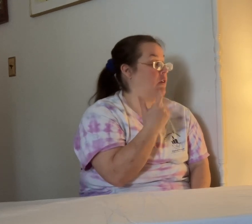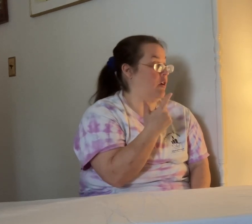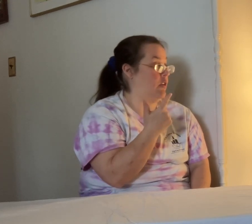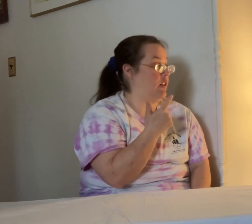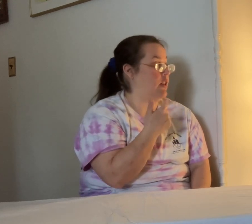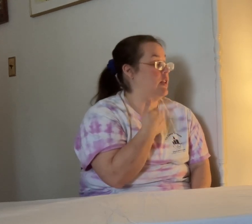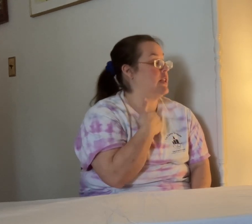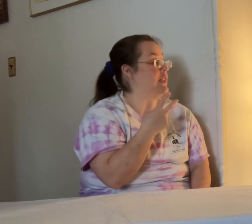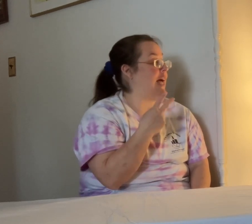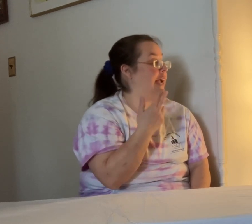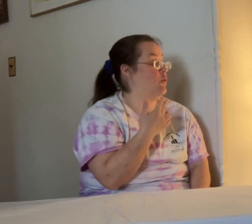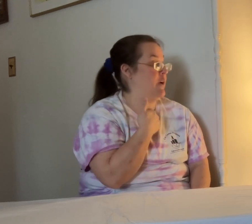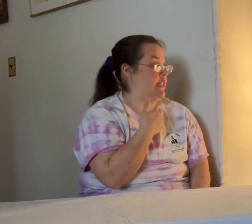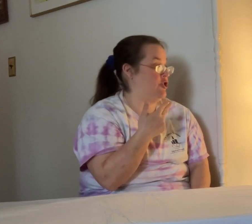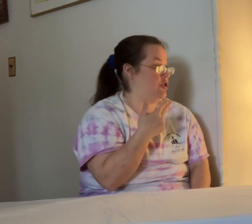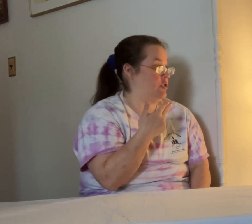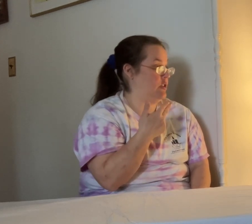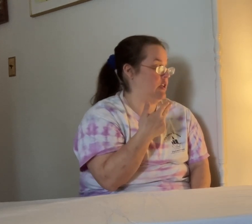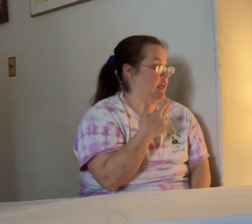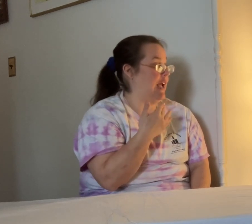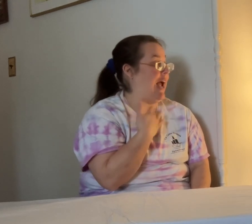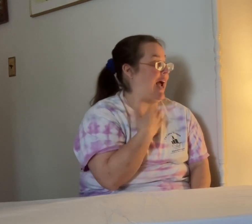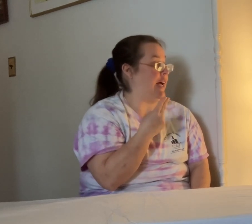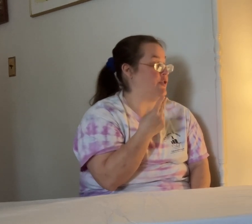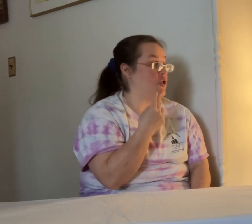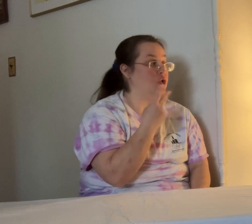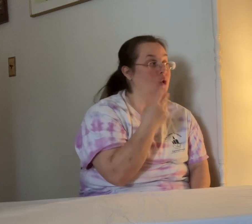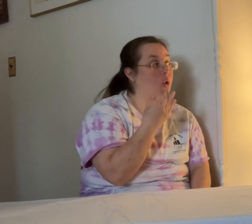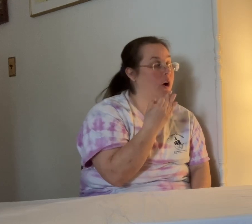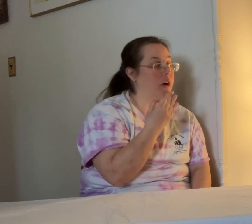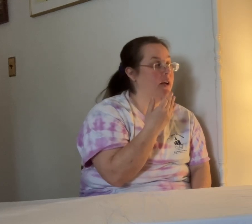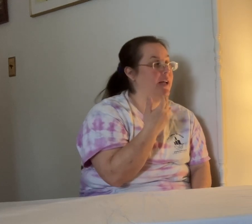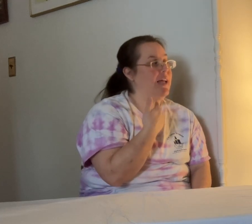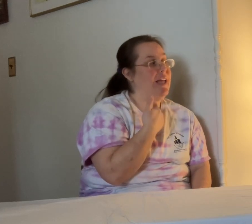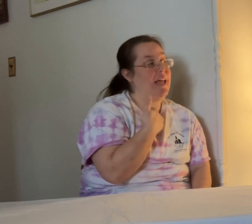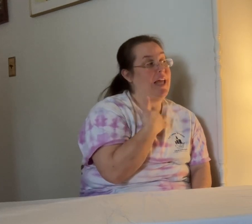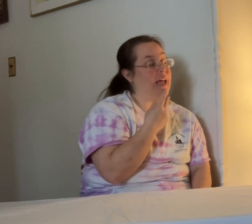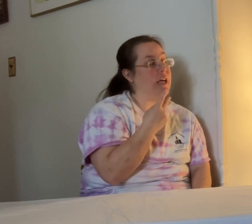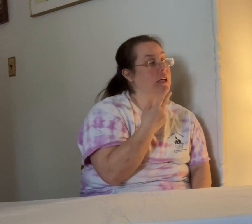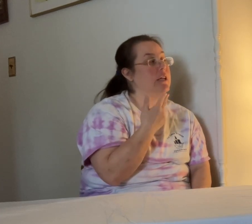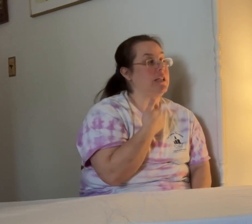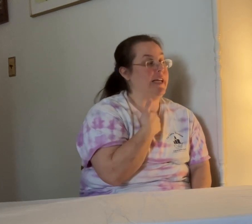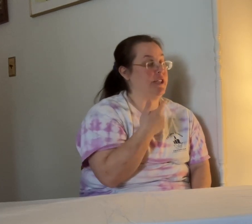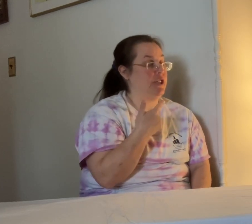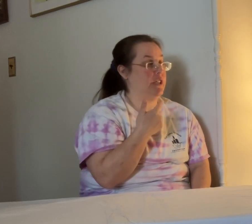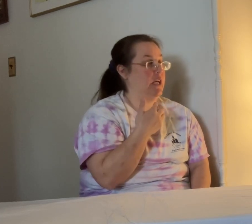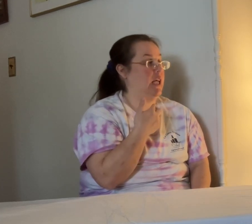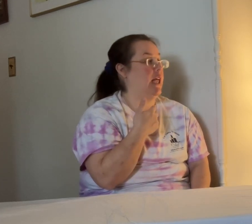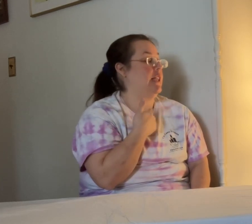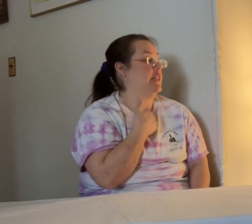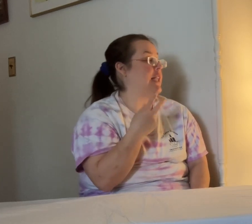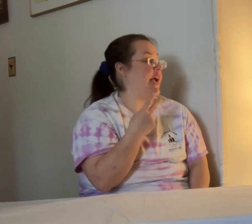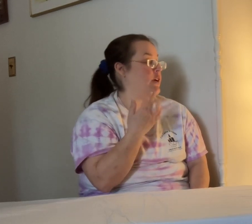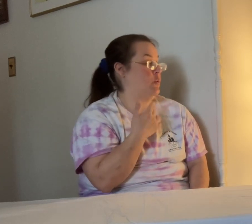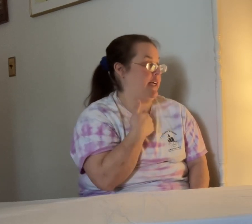oral language as your English